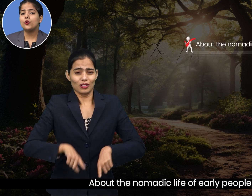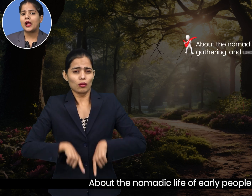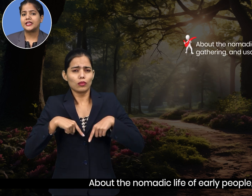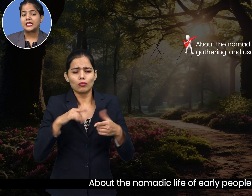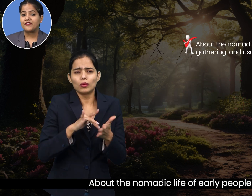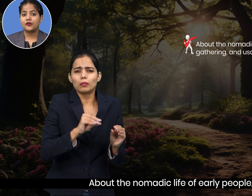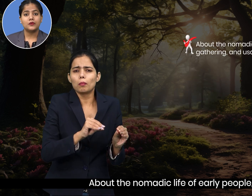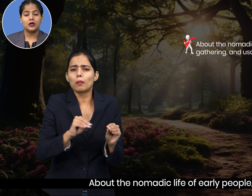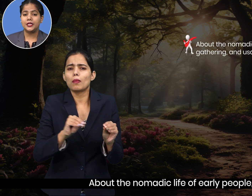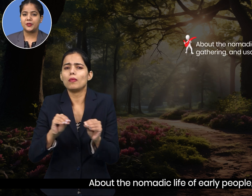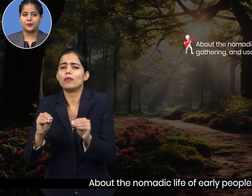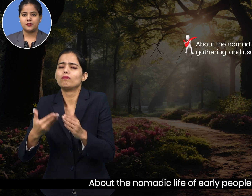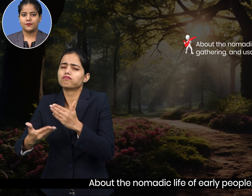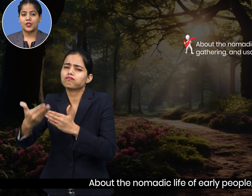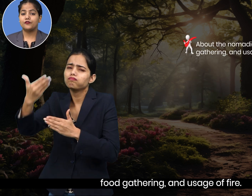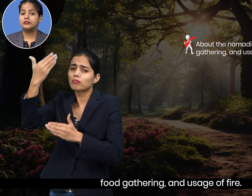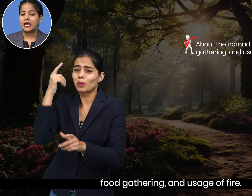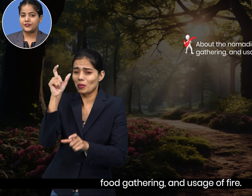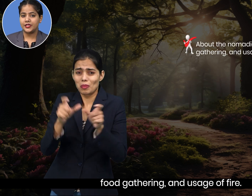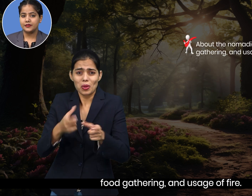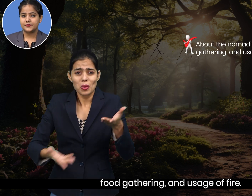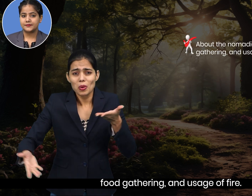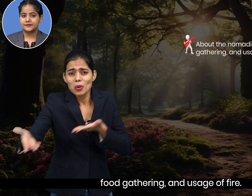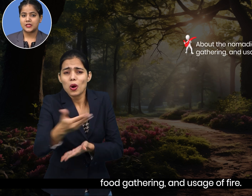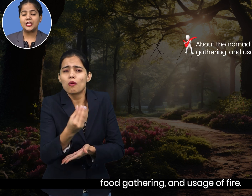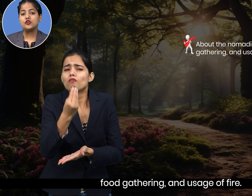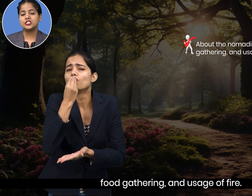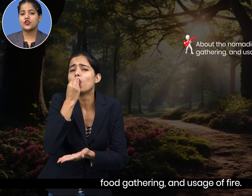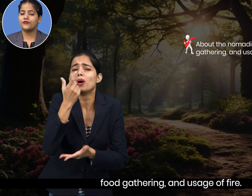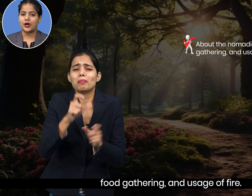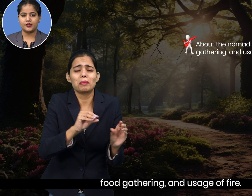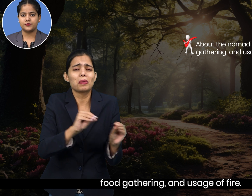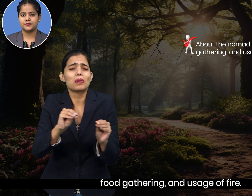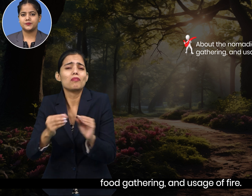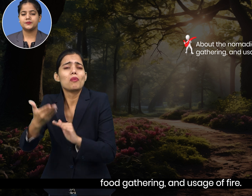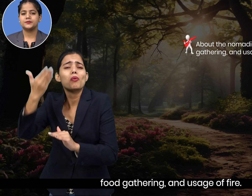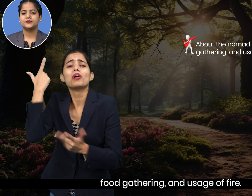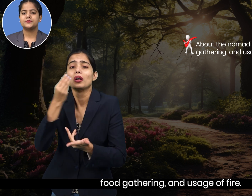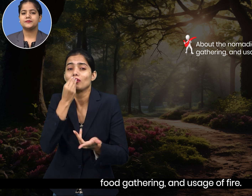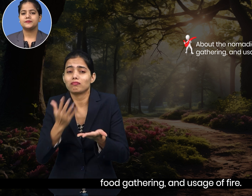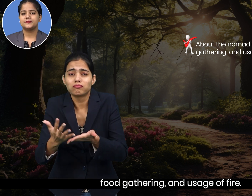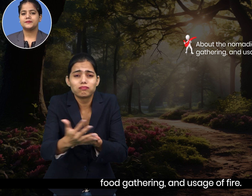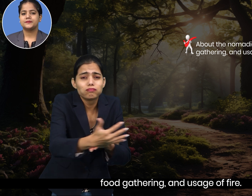about the nomadic life of early people, food gathering, and uses of fire.